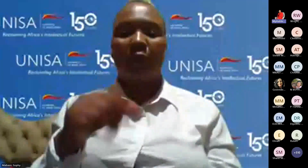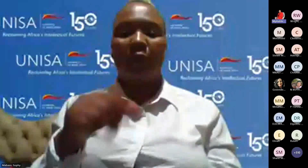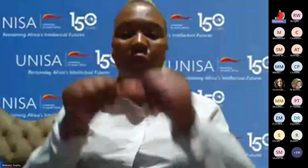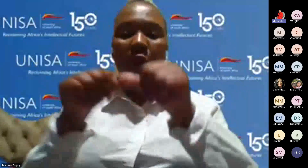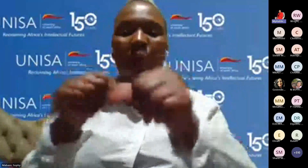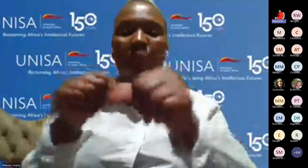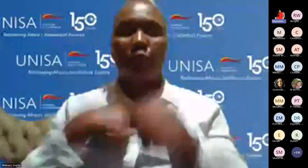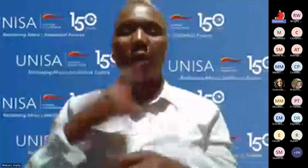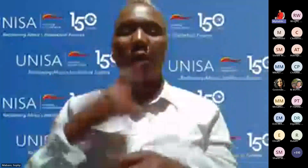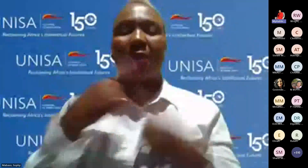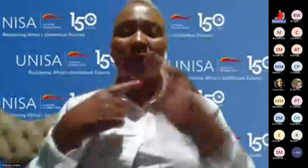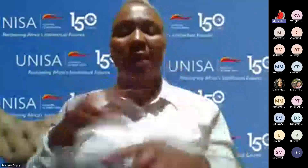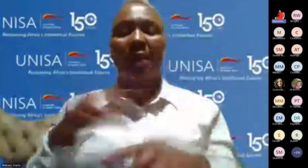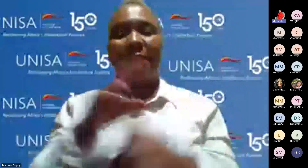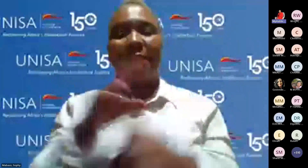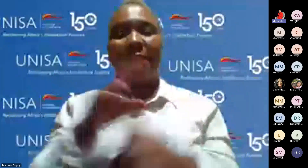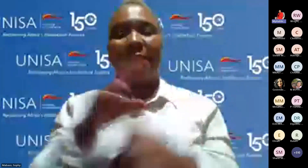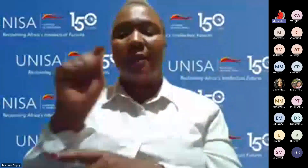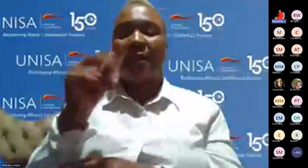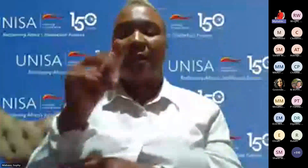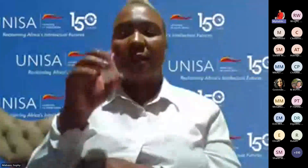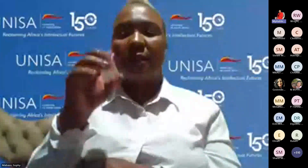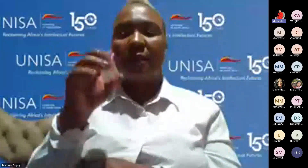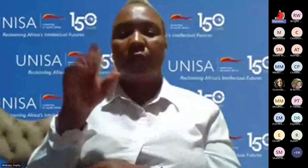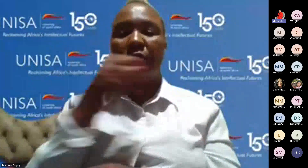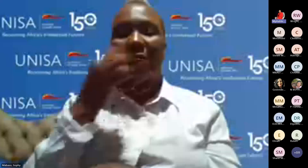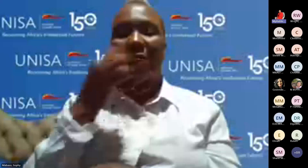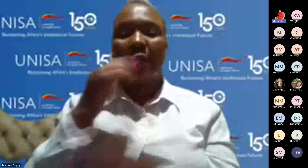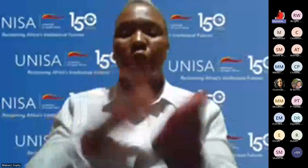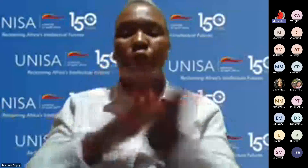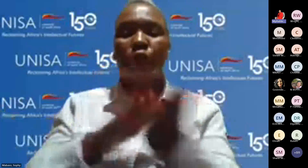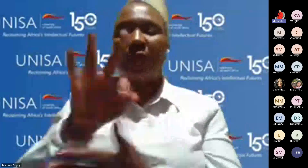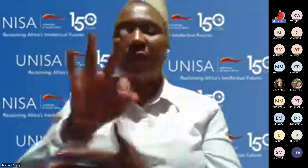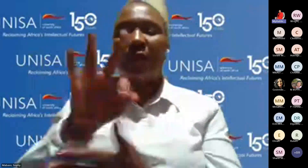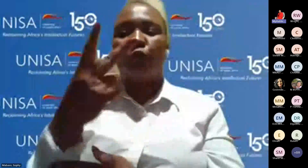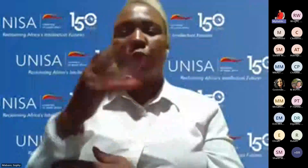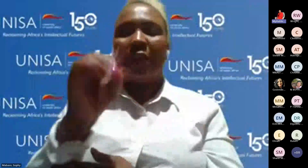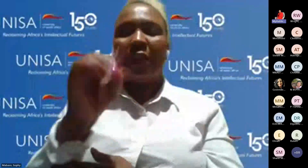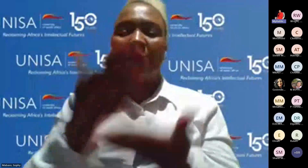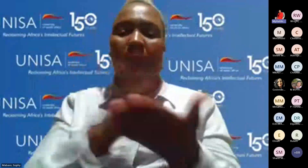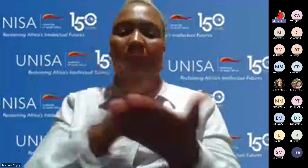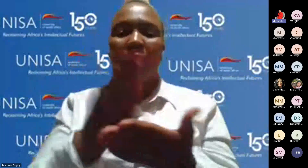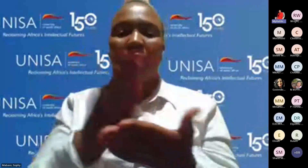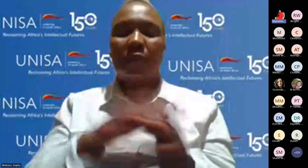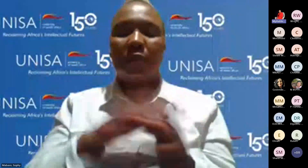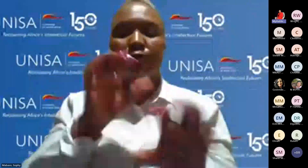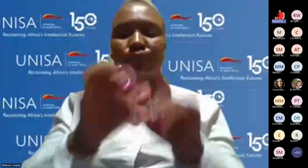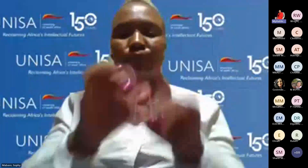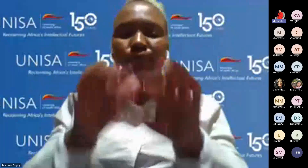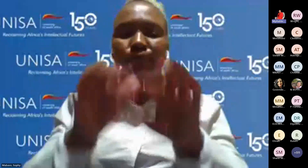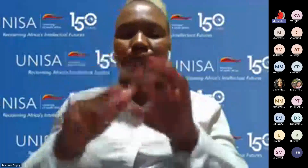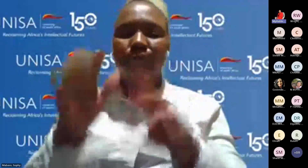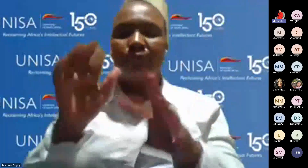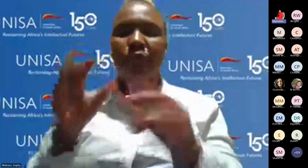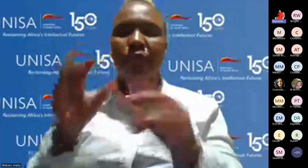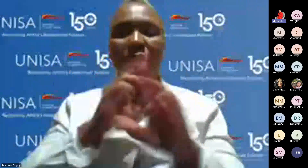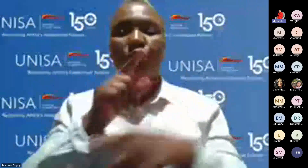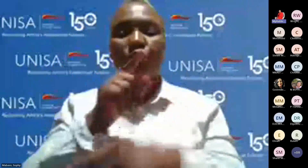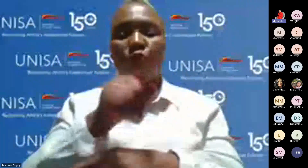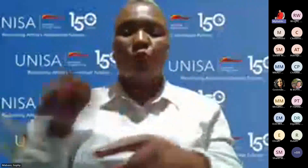see Thando Guhle is saying you cannot print 320 pages. I was typing here to respond to you. Thando